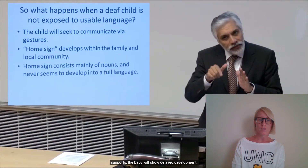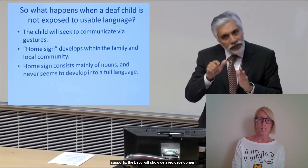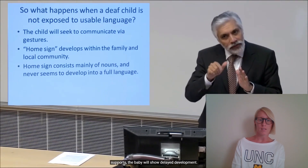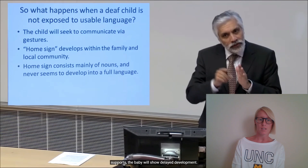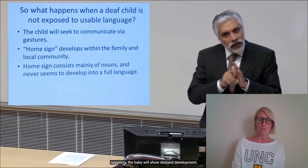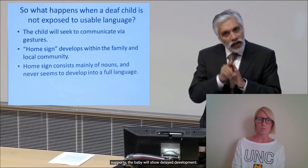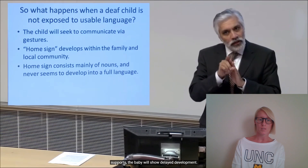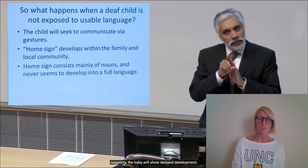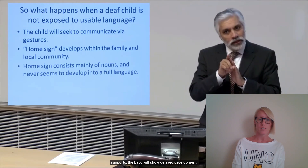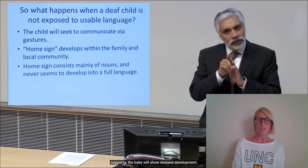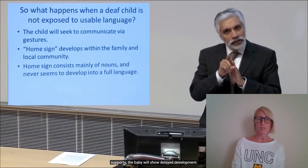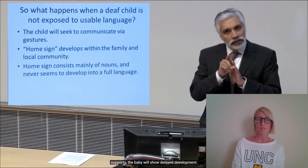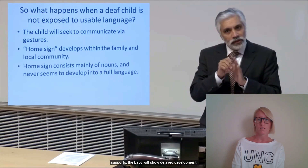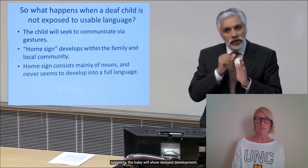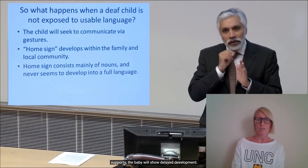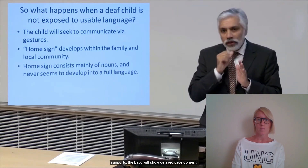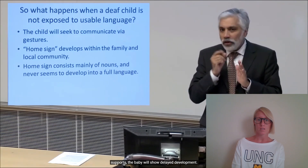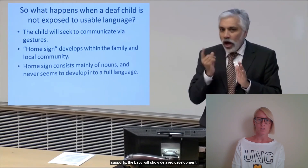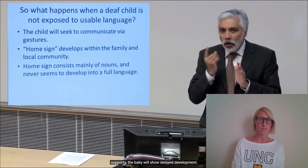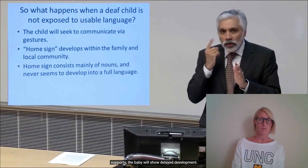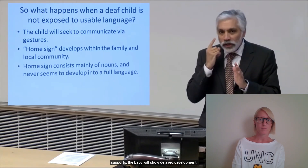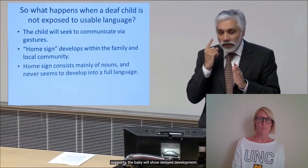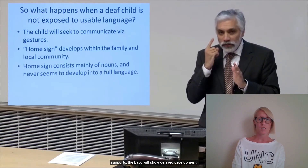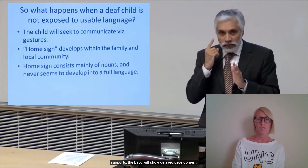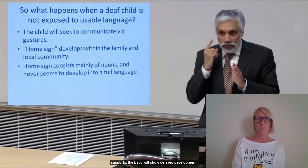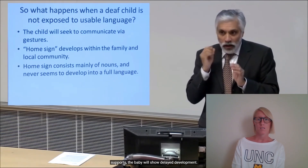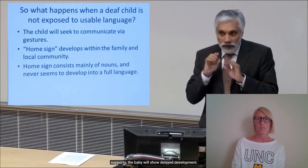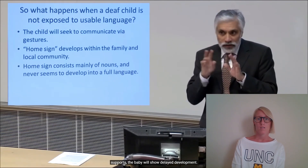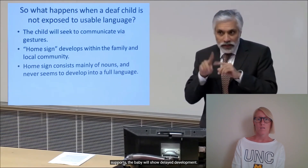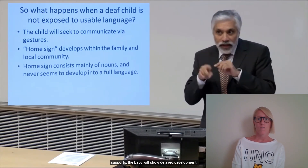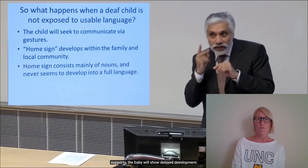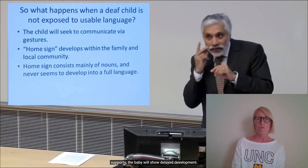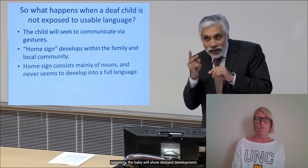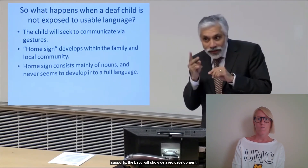will then later. the baby will show delayed delayed development.